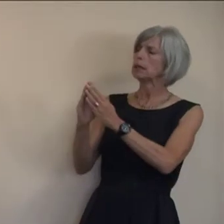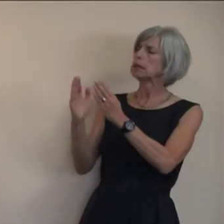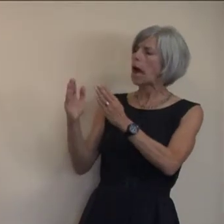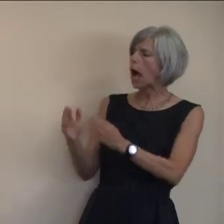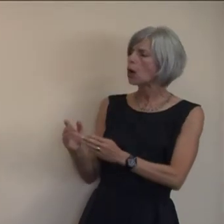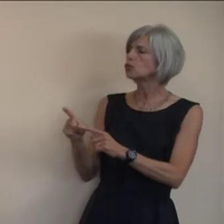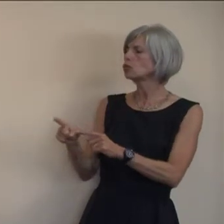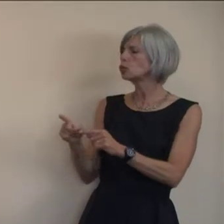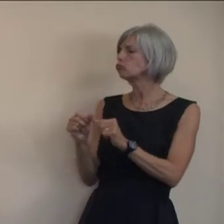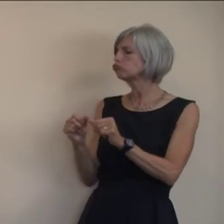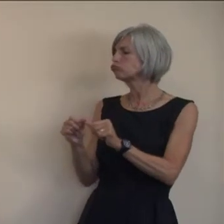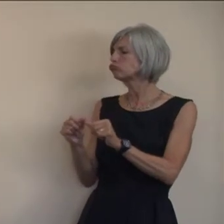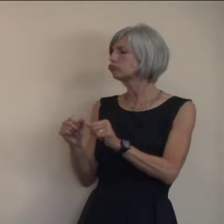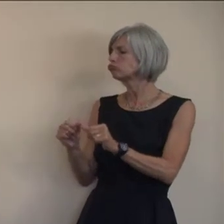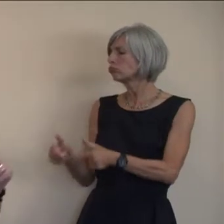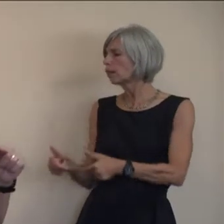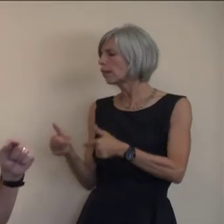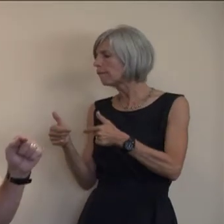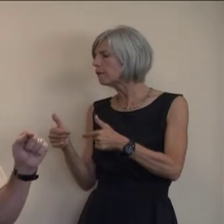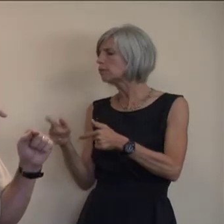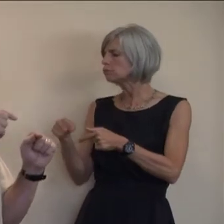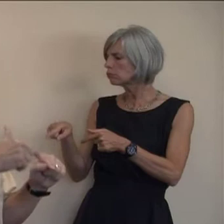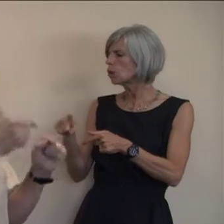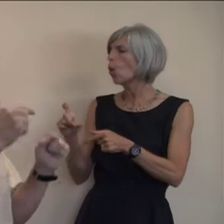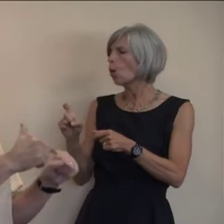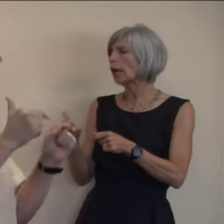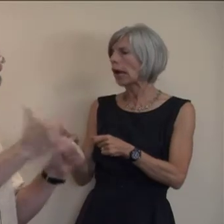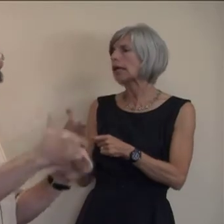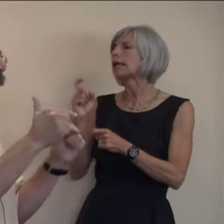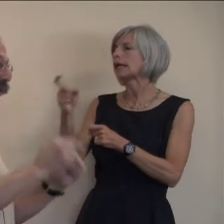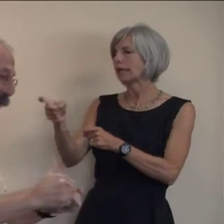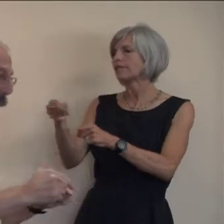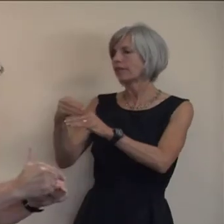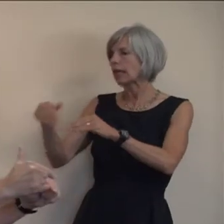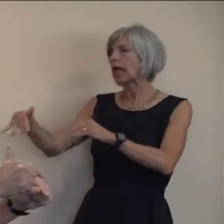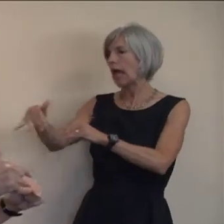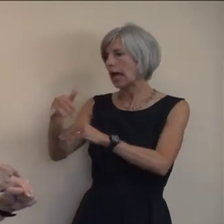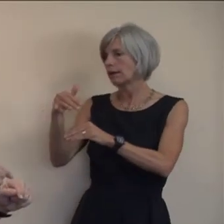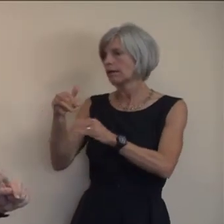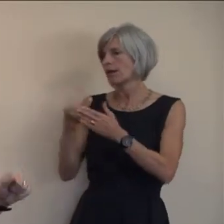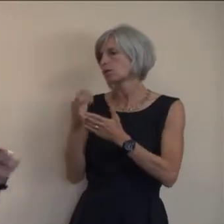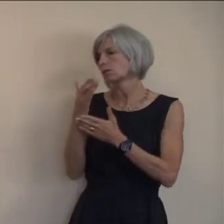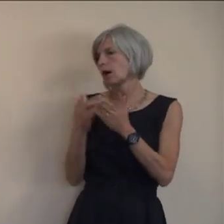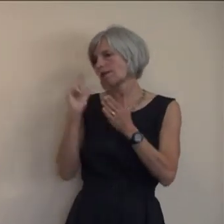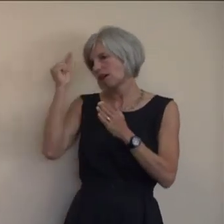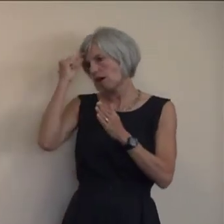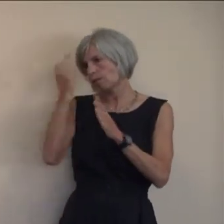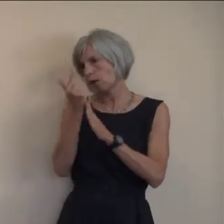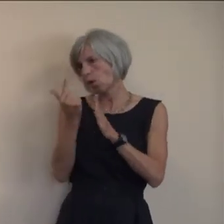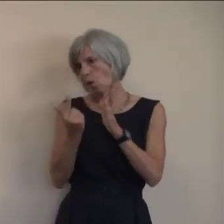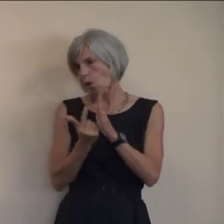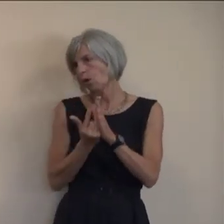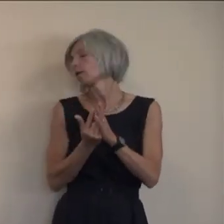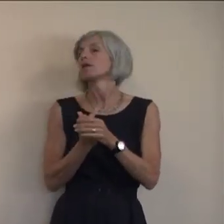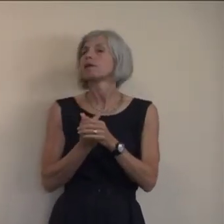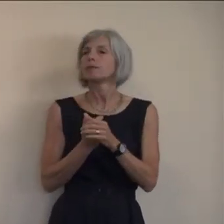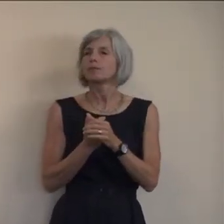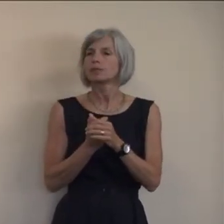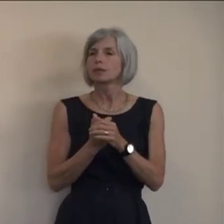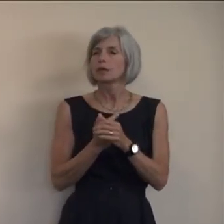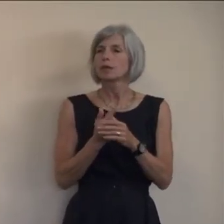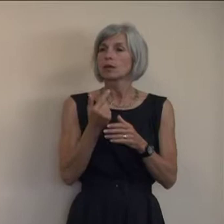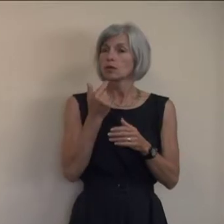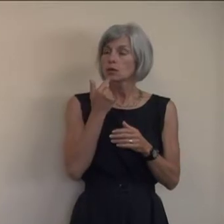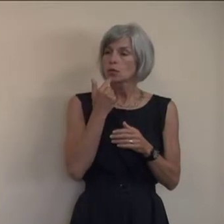A colleague has traced home-owning propertyship of American families back